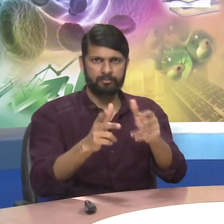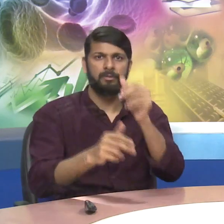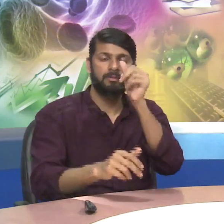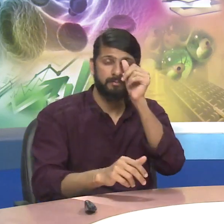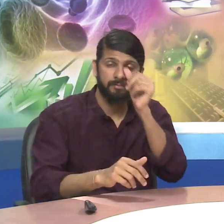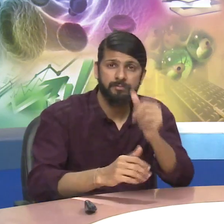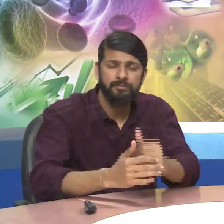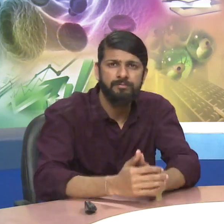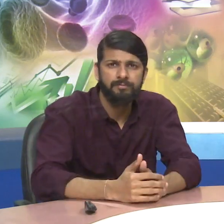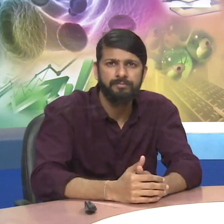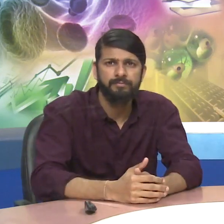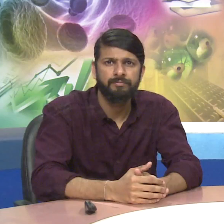we'll begin with justice.